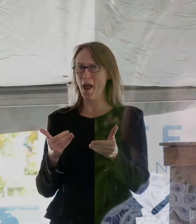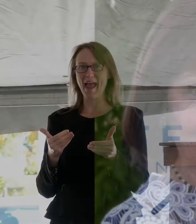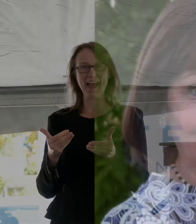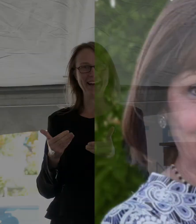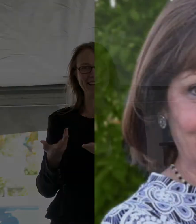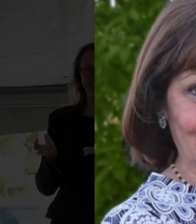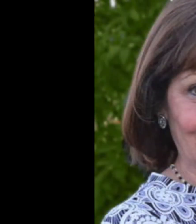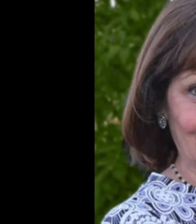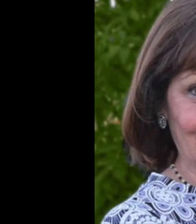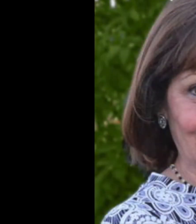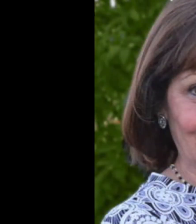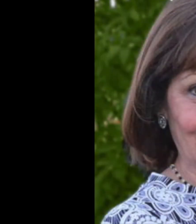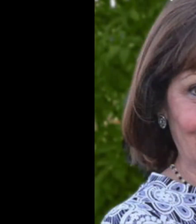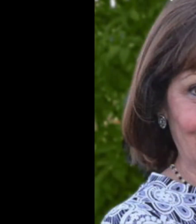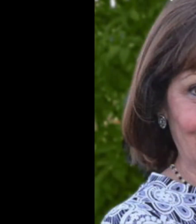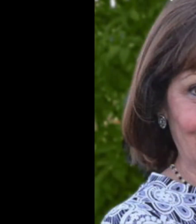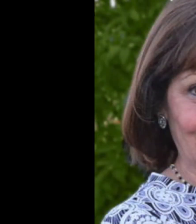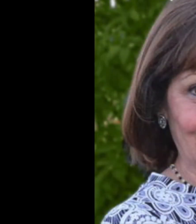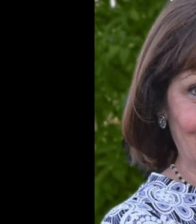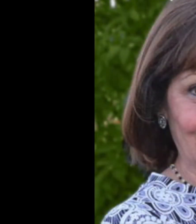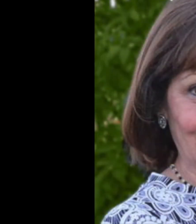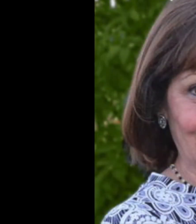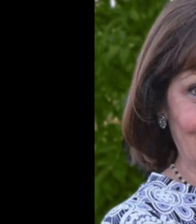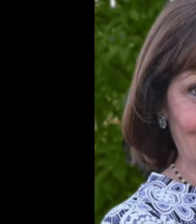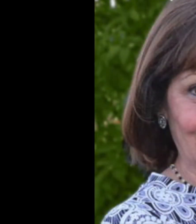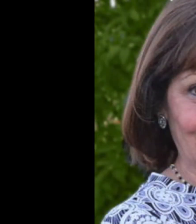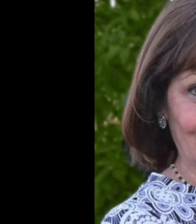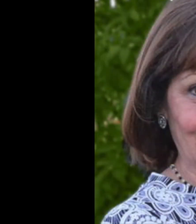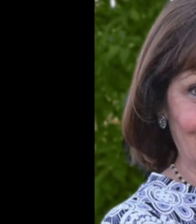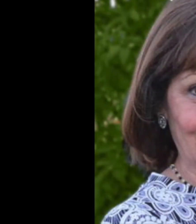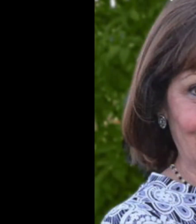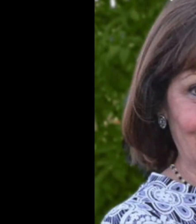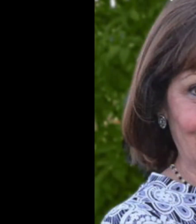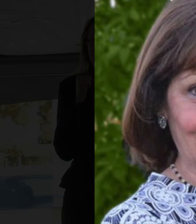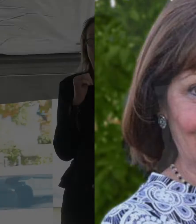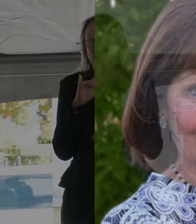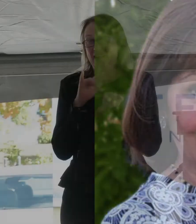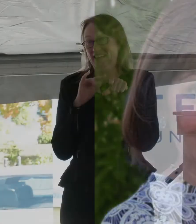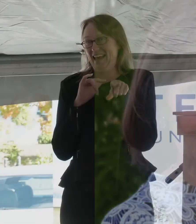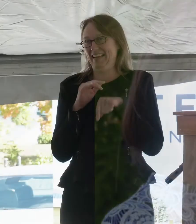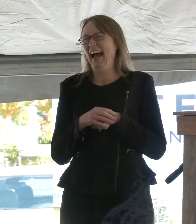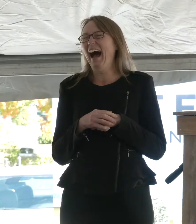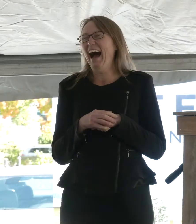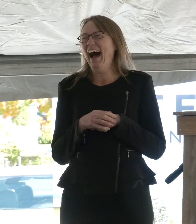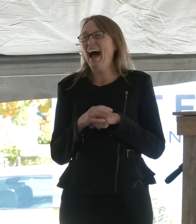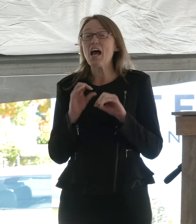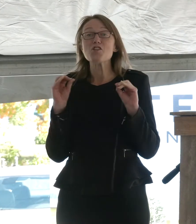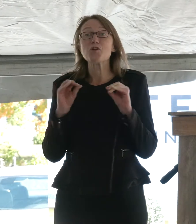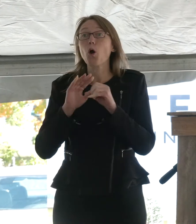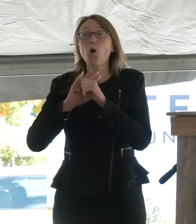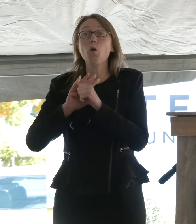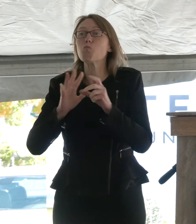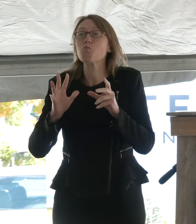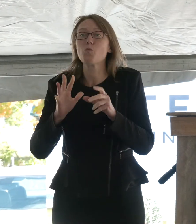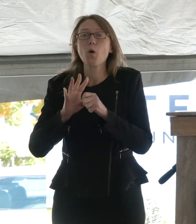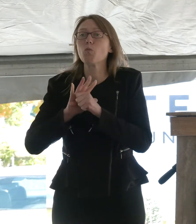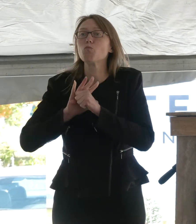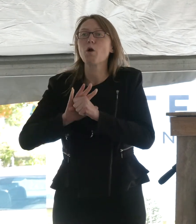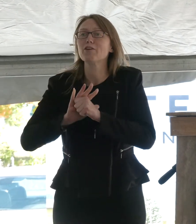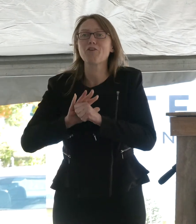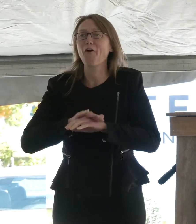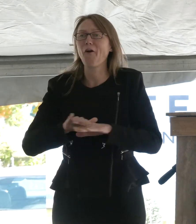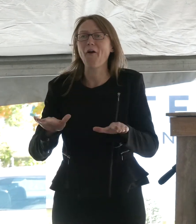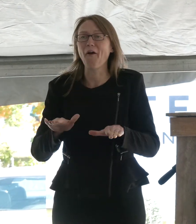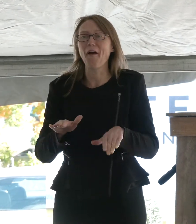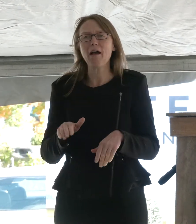exactly what Senator Schupp is going to do. We're going to bring her up to talk about that real quick. Hi, everybody. No pressure. Thank you. It's